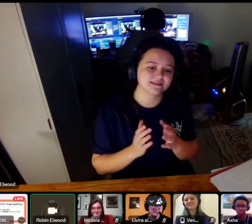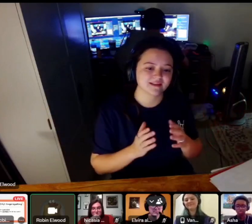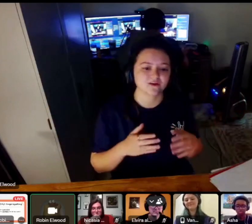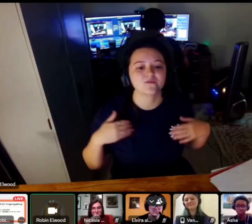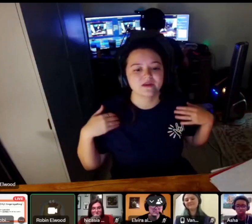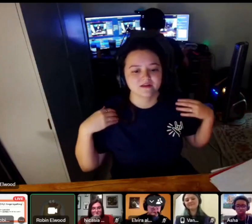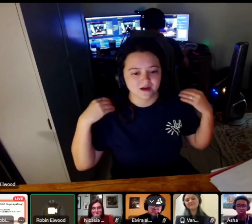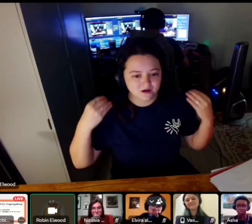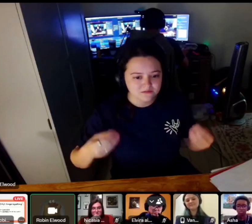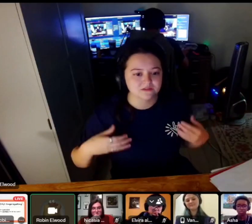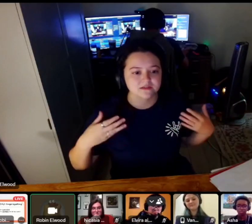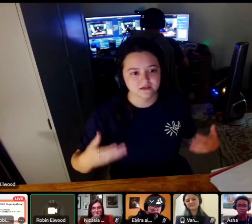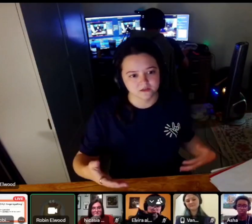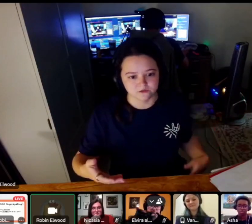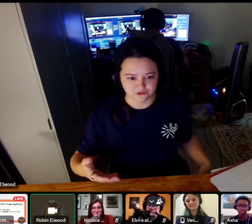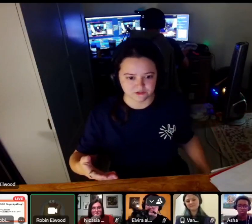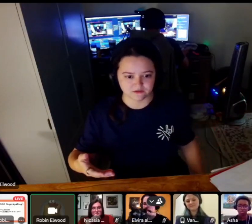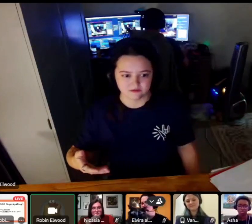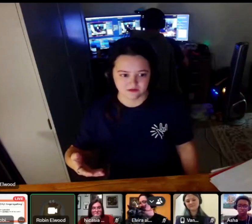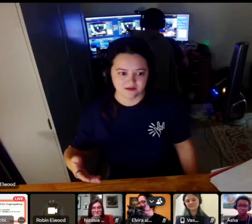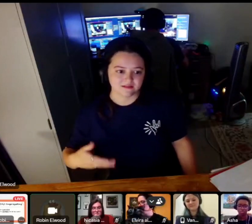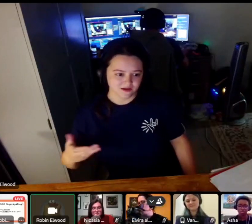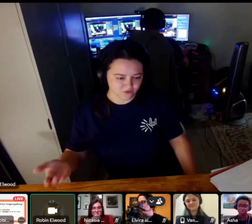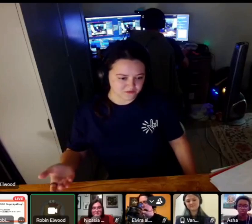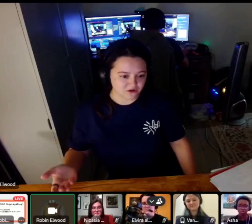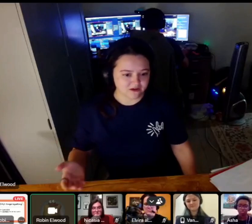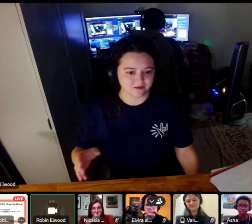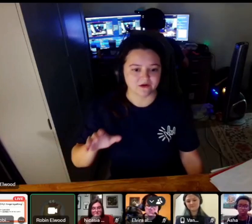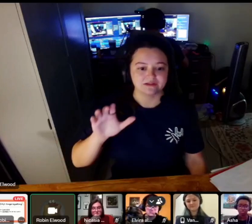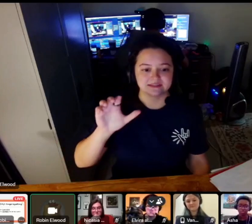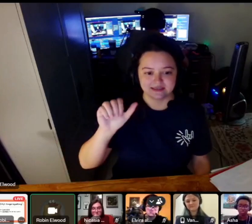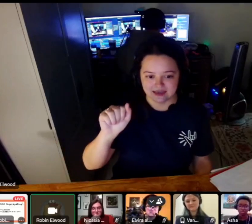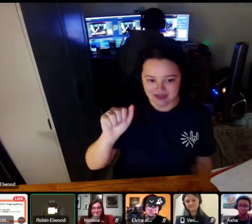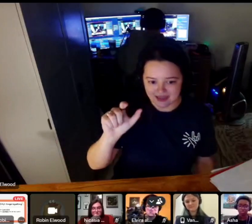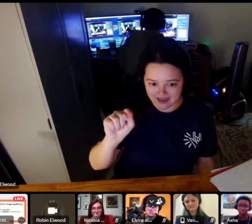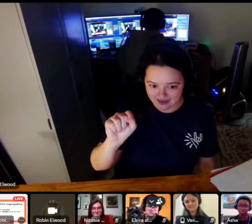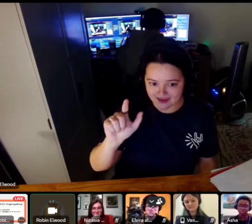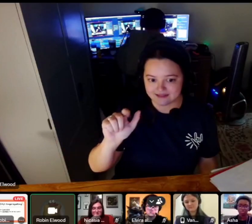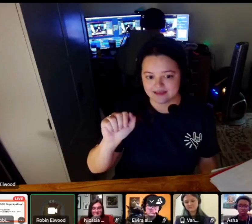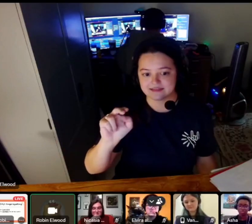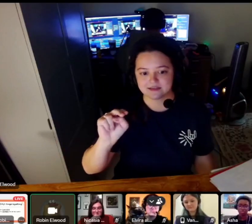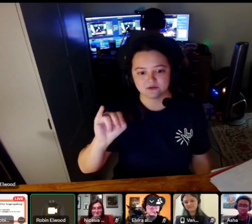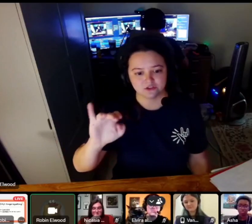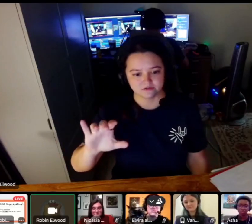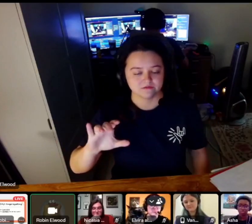together and we can come to the conclusion that what I'm talking about is the Atlantic Ocean.